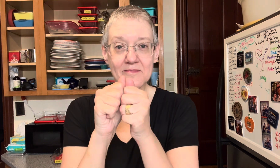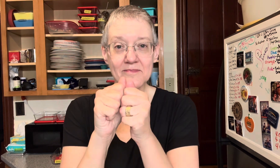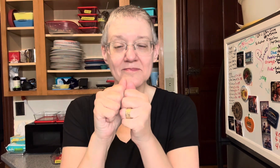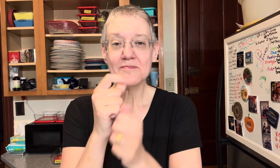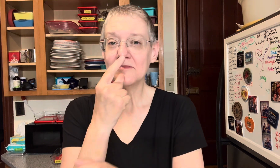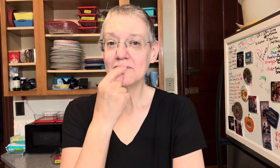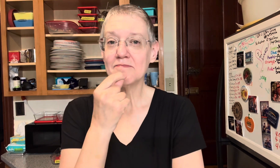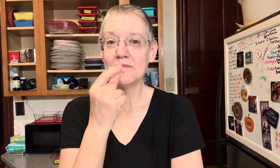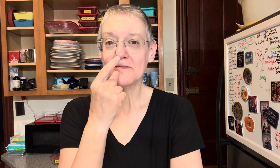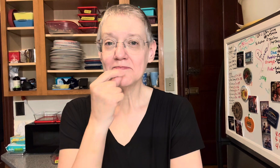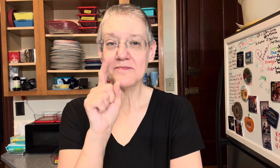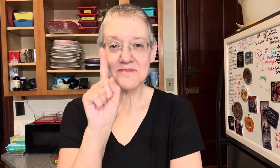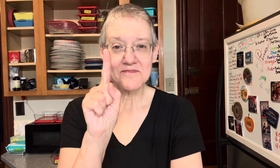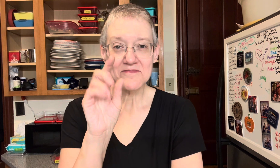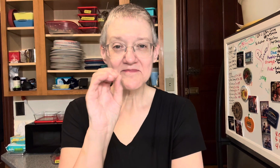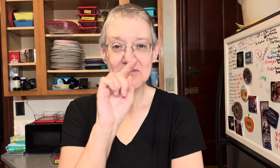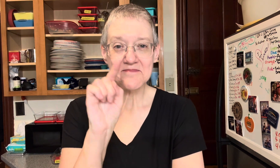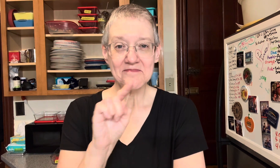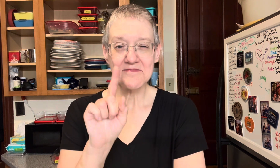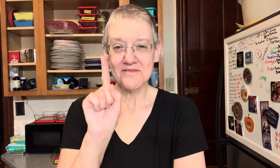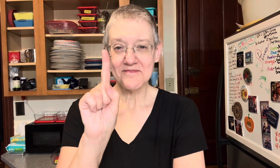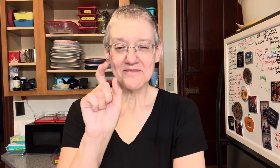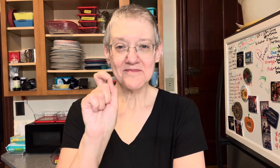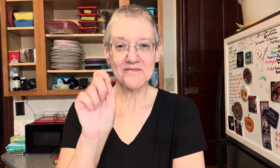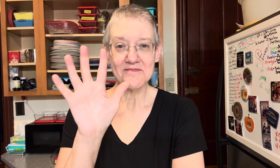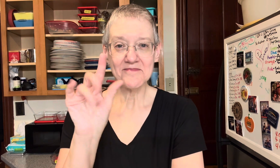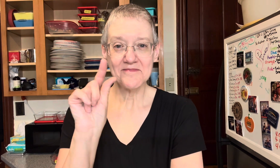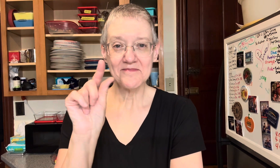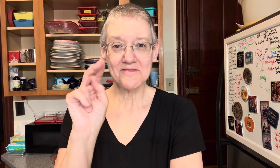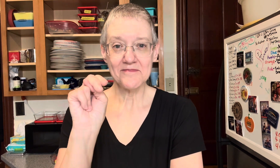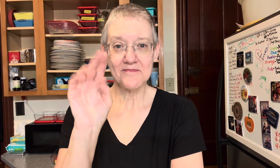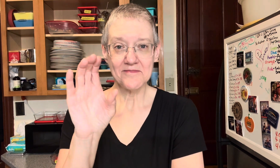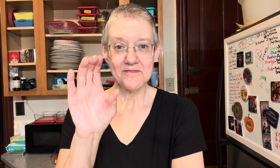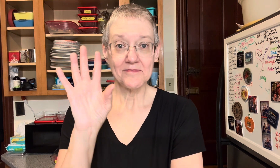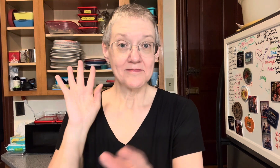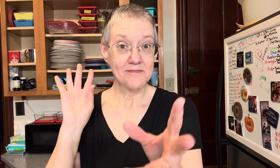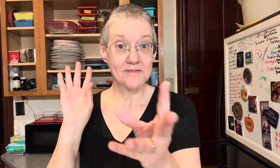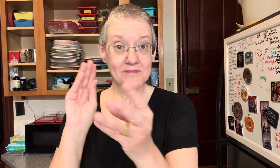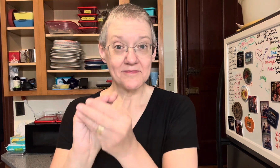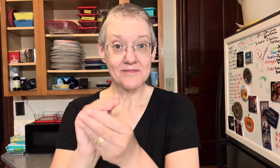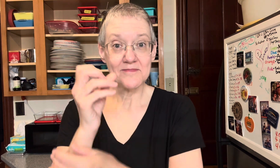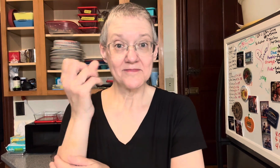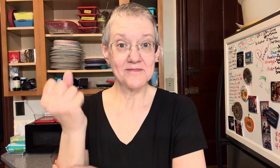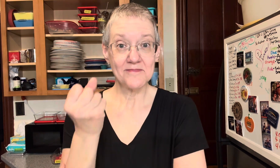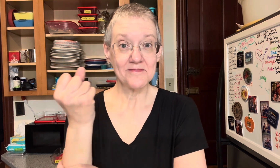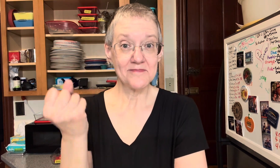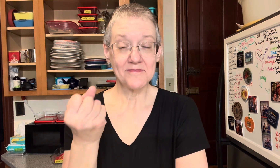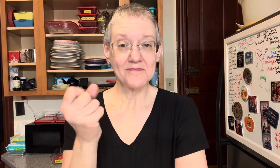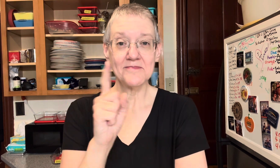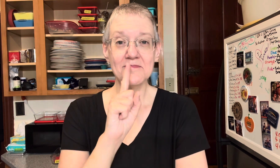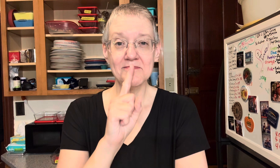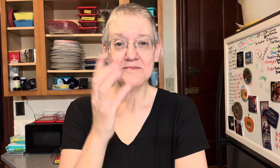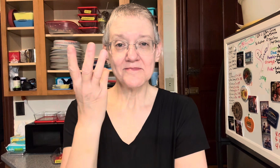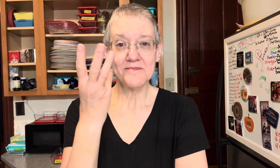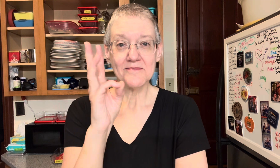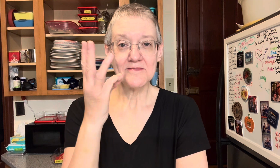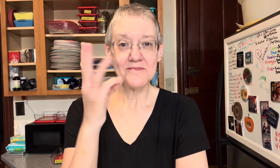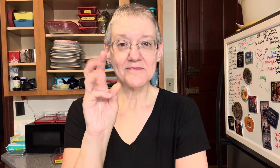is 3.9 grams of net carbs, with 1 ounce of strawberries, which is 1.5 grams of net carbs, making